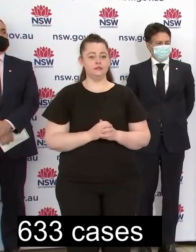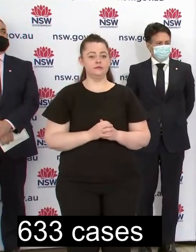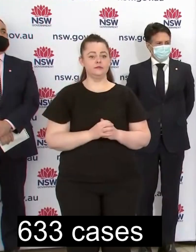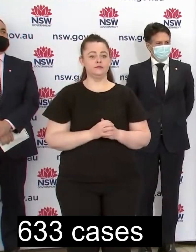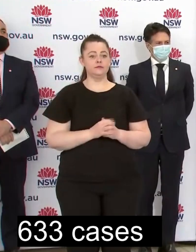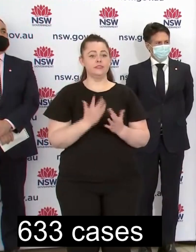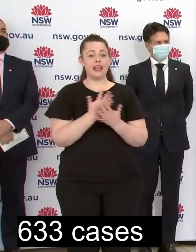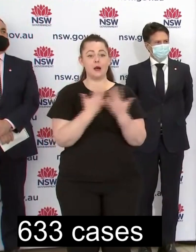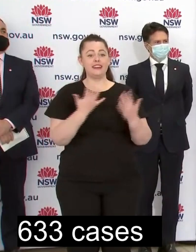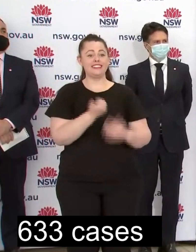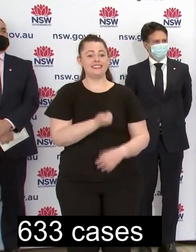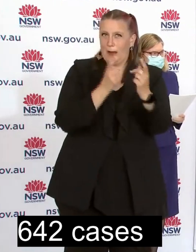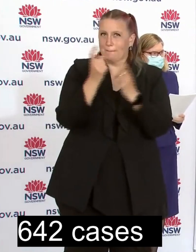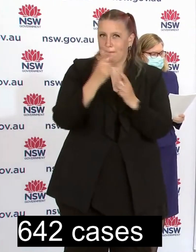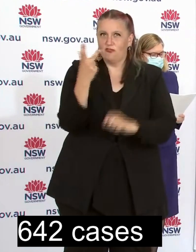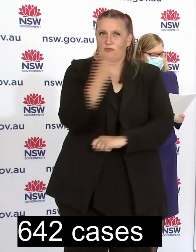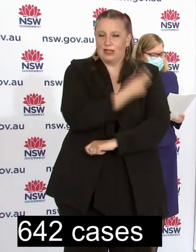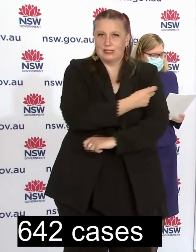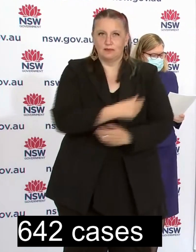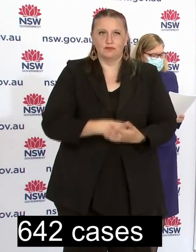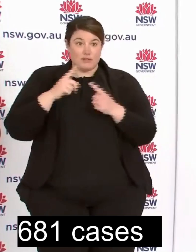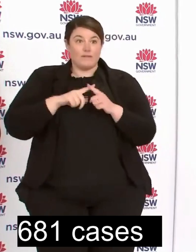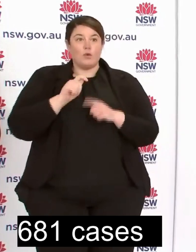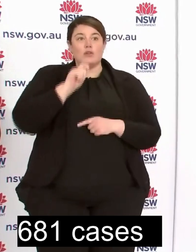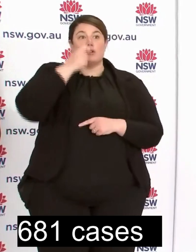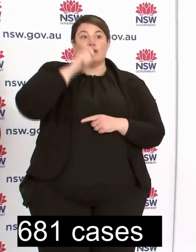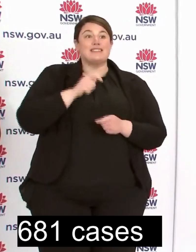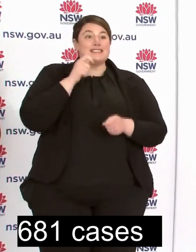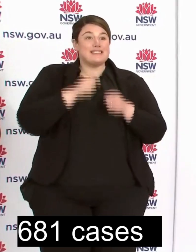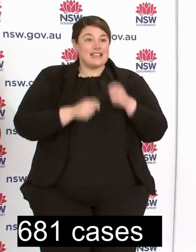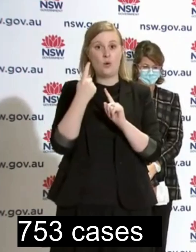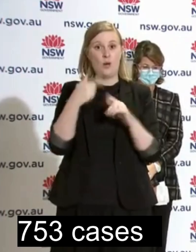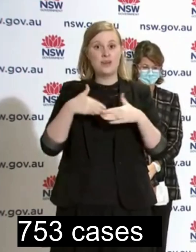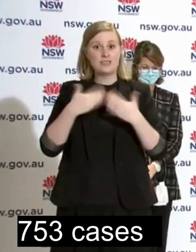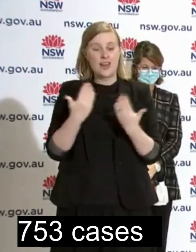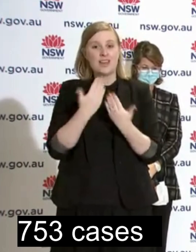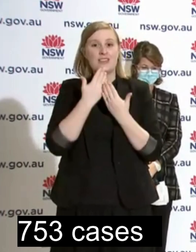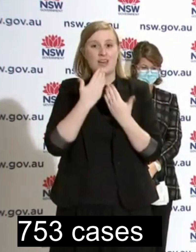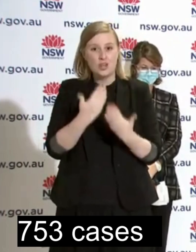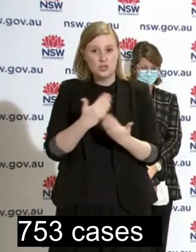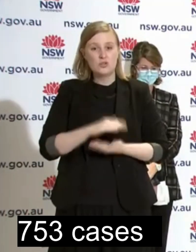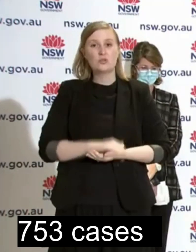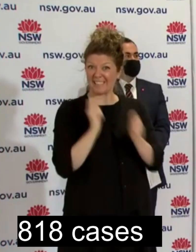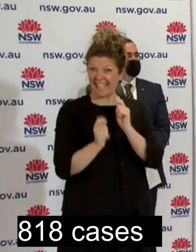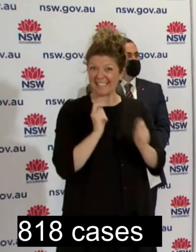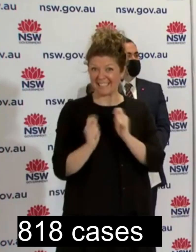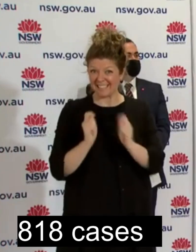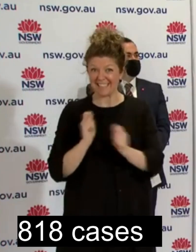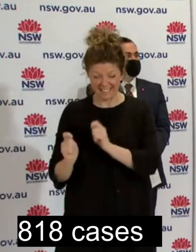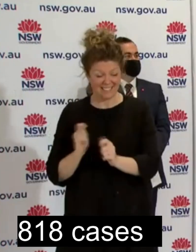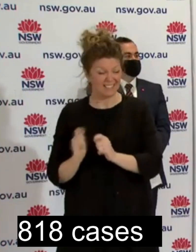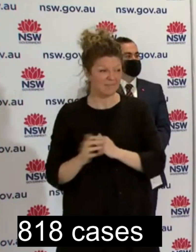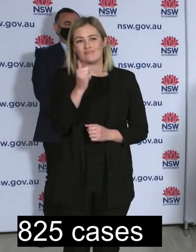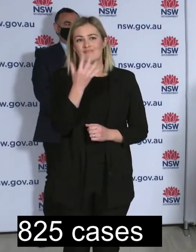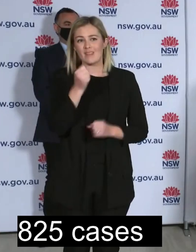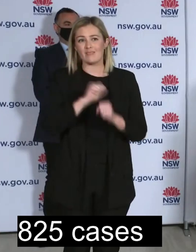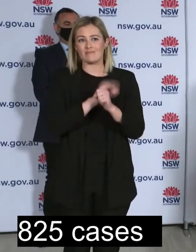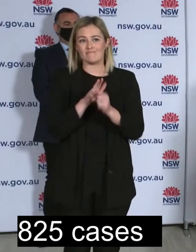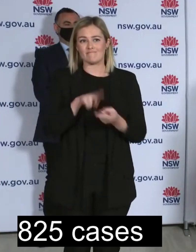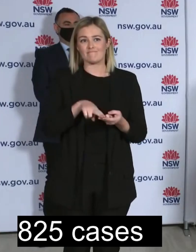478, 633, 642, 681, 753,